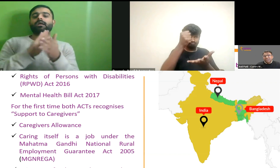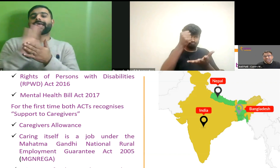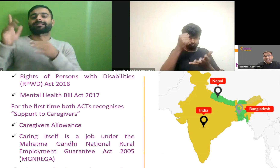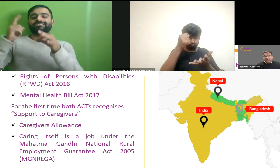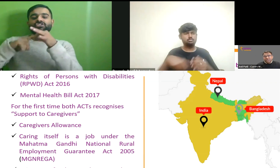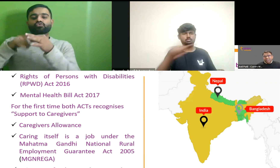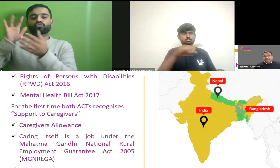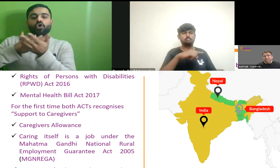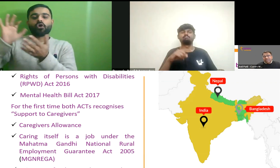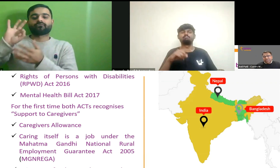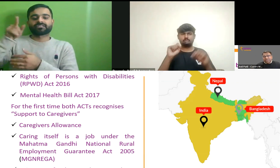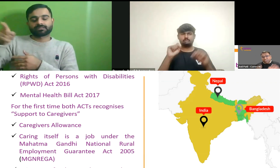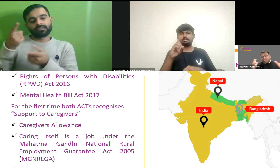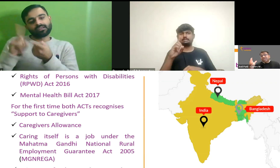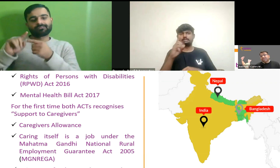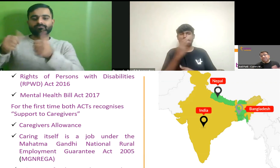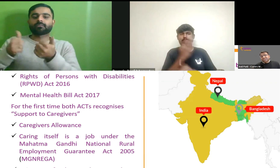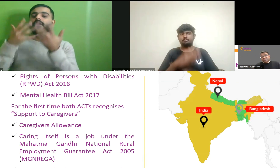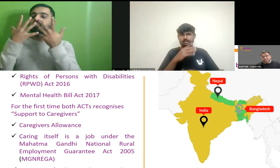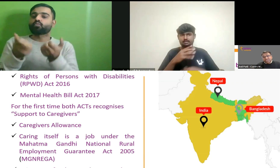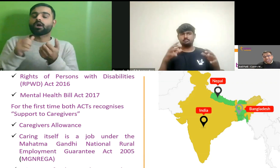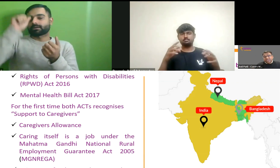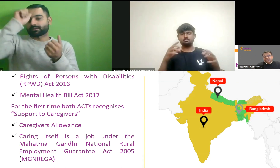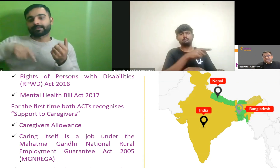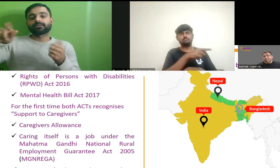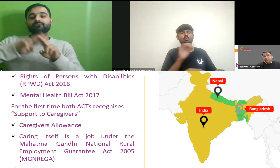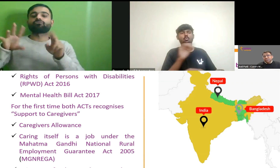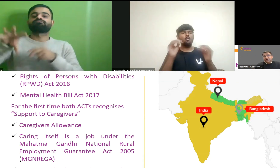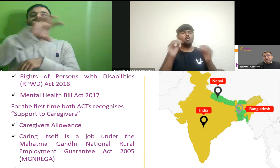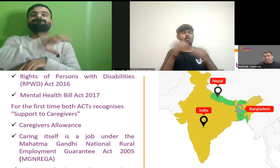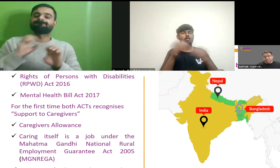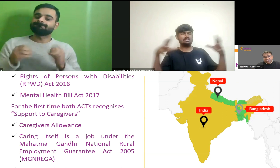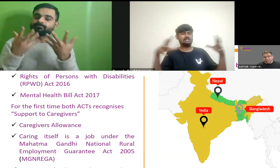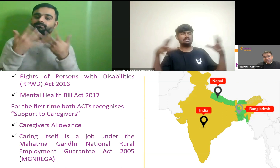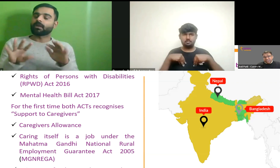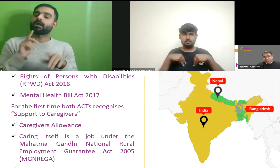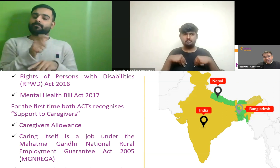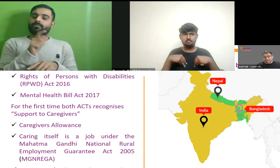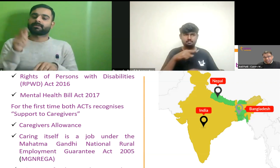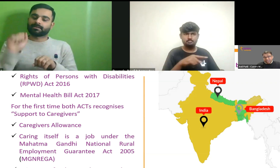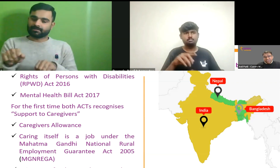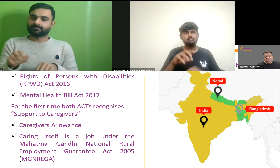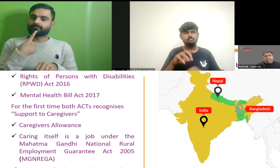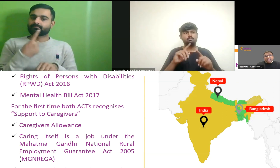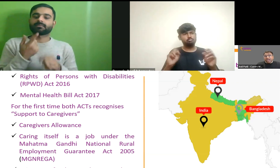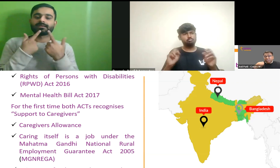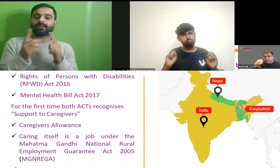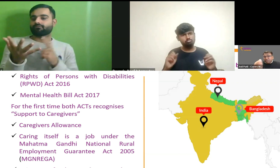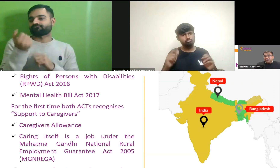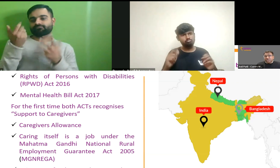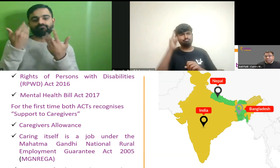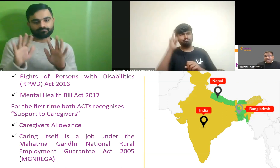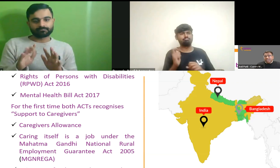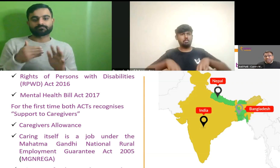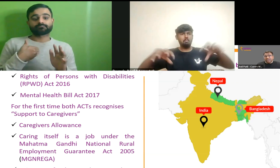want that to happen in everywhere. More than 6,000 carers were able to receive that allowance. And